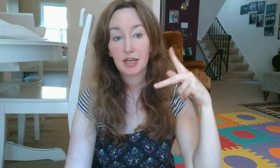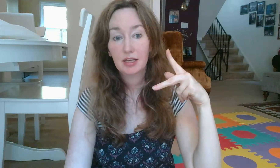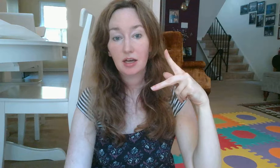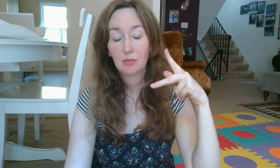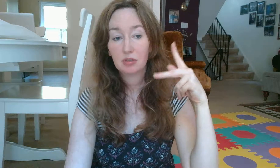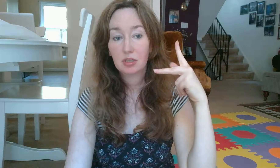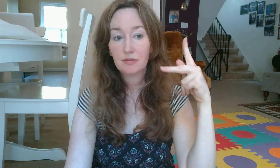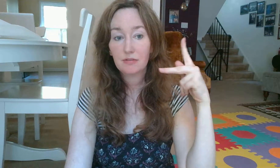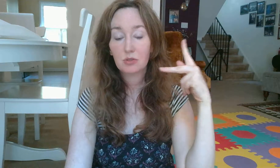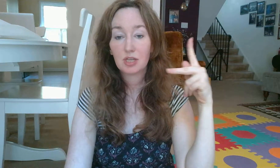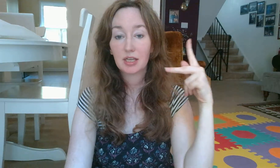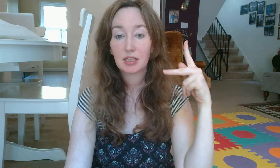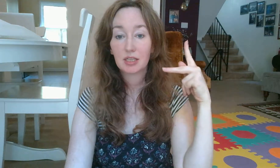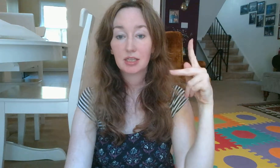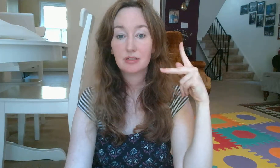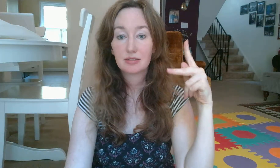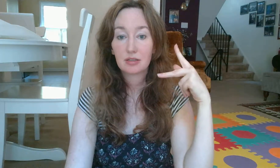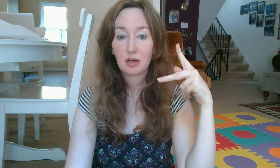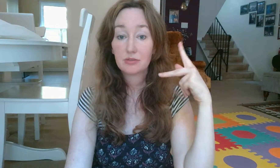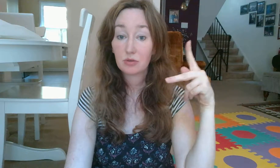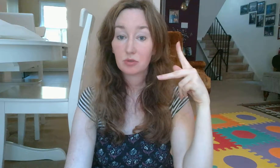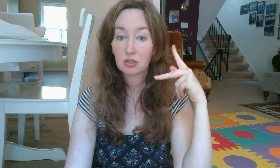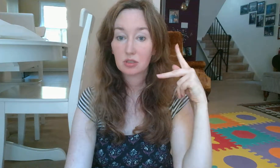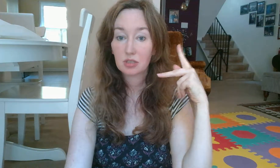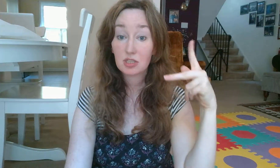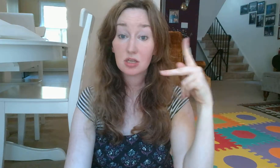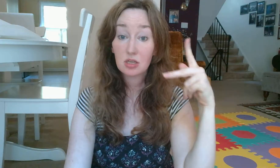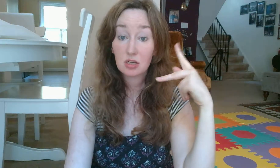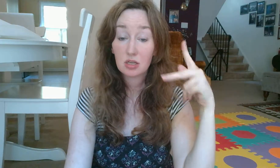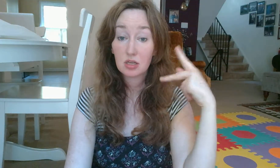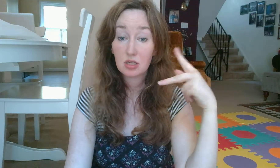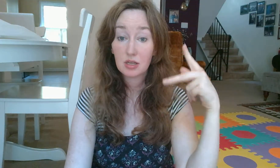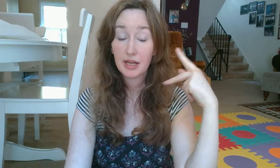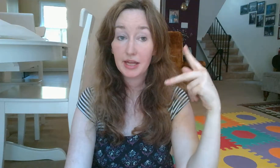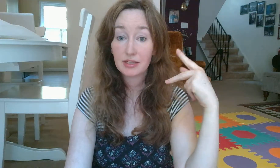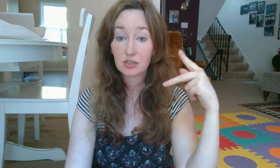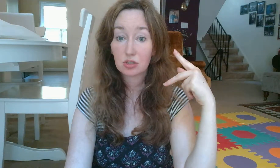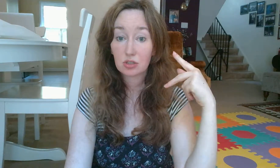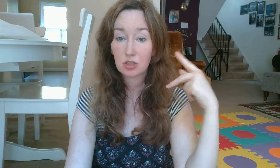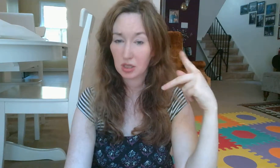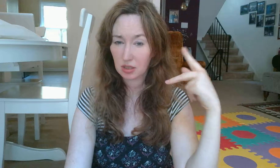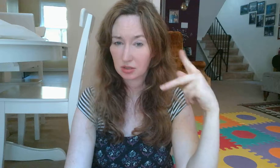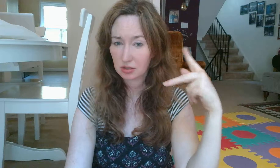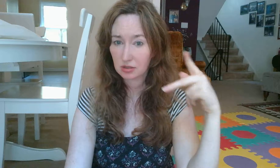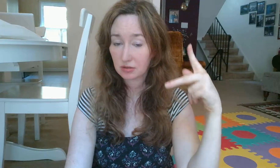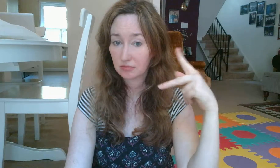K, I believe if you shake it, is also kitchen and cooking.